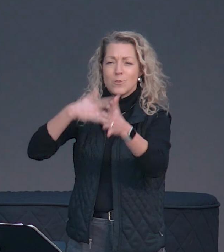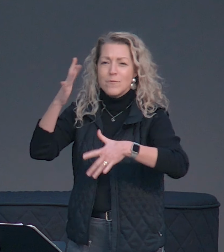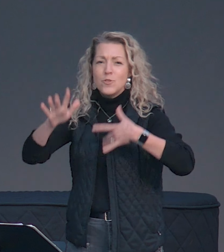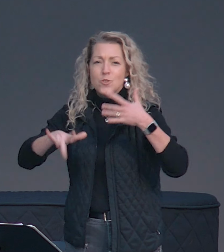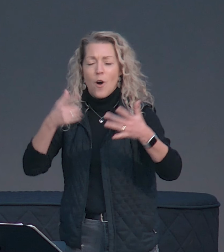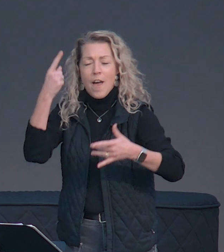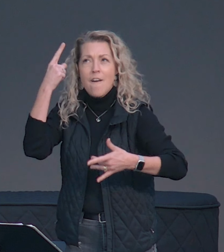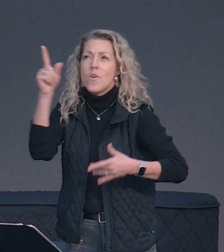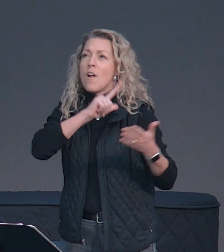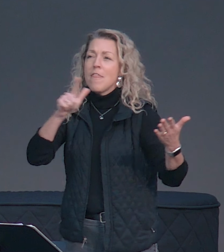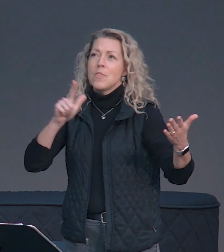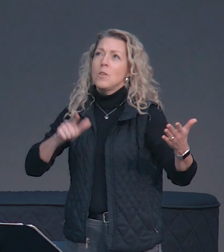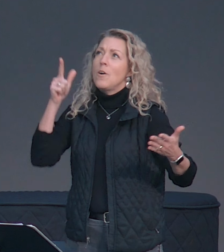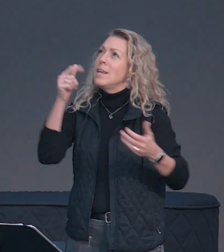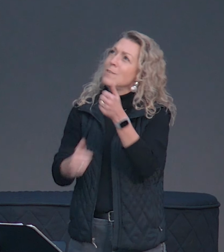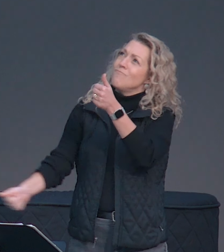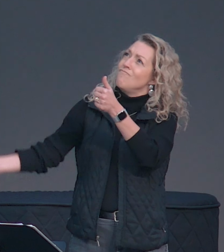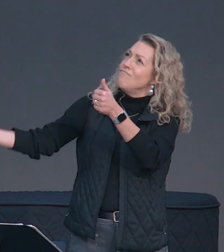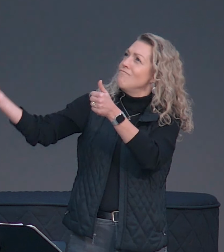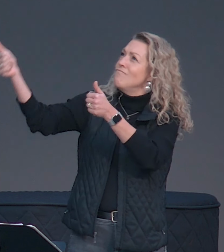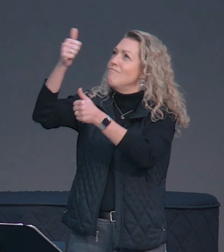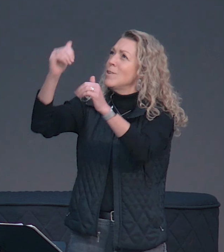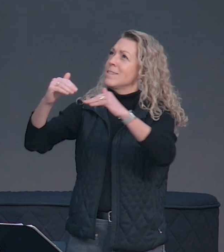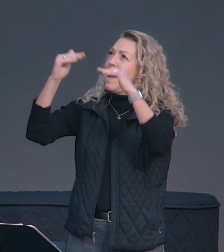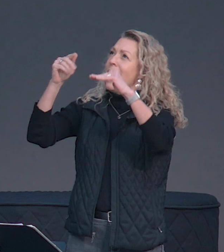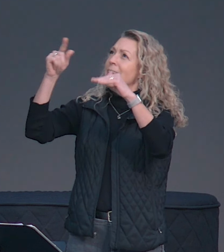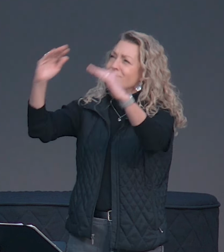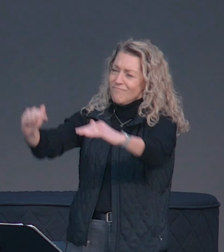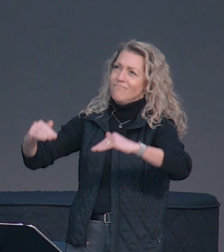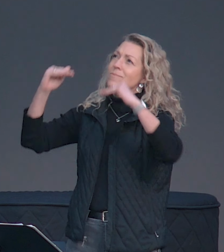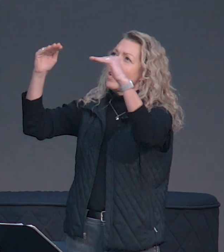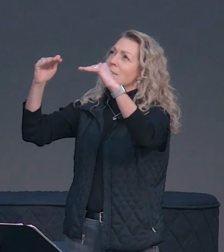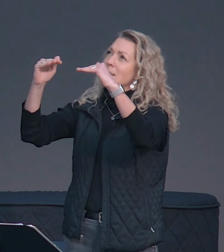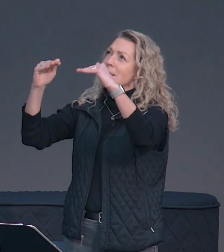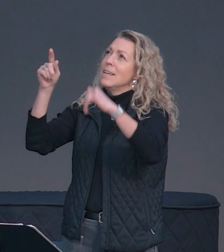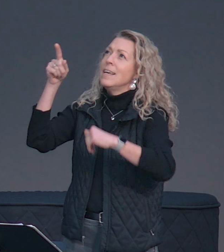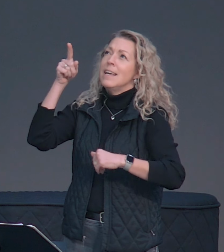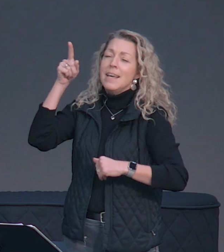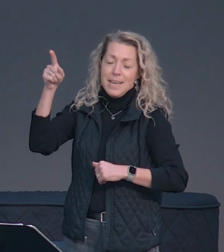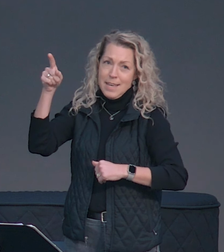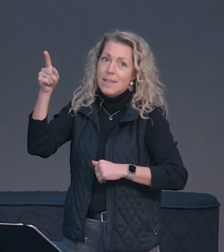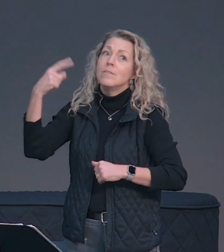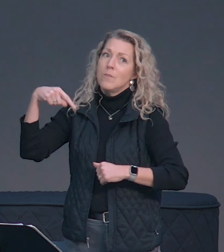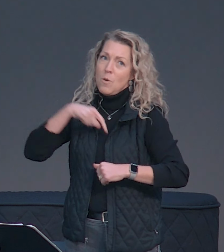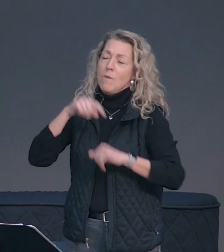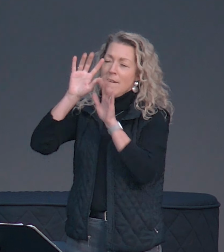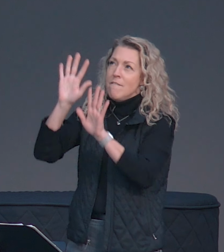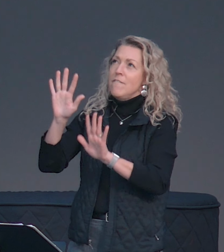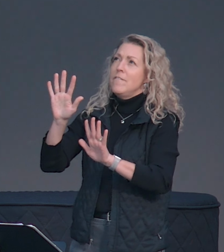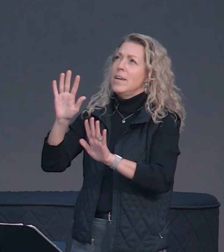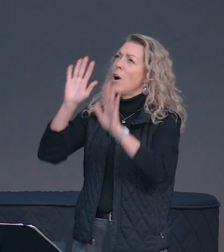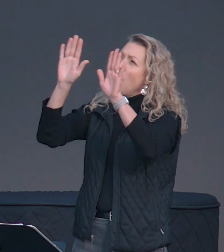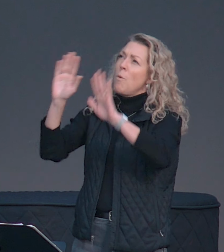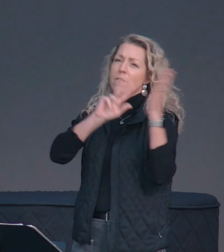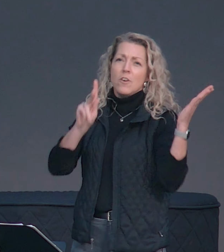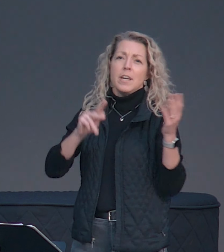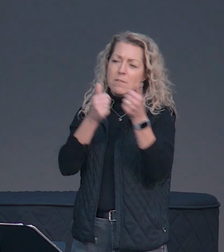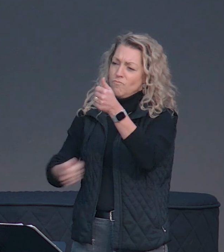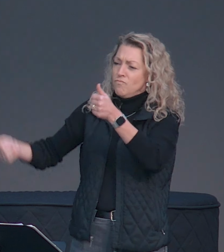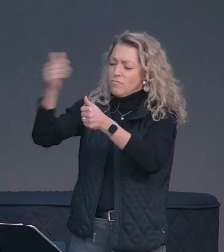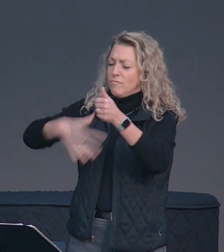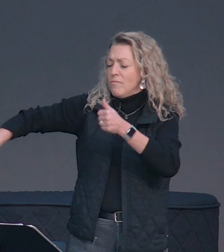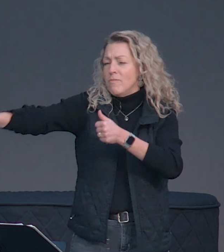For the Lord, the Most High, is exalted. He is to be feared, a great King over all of the